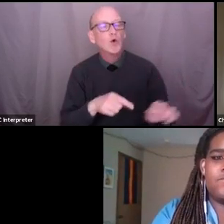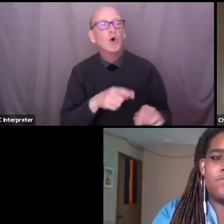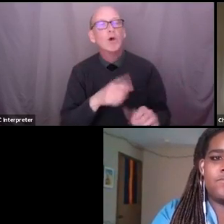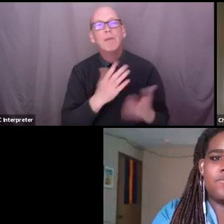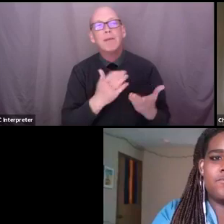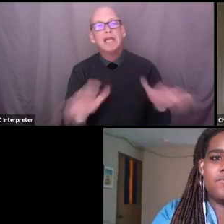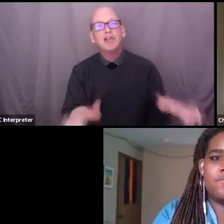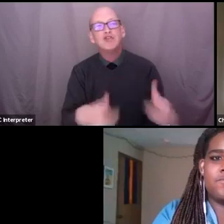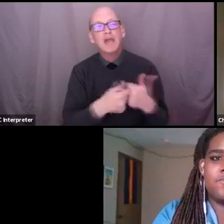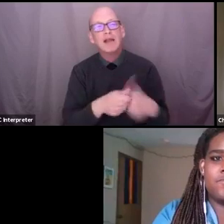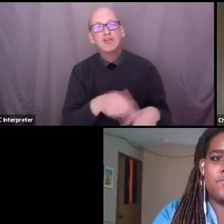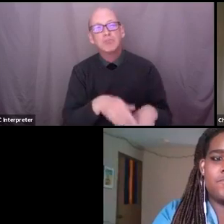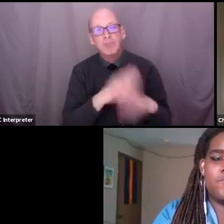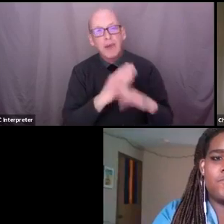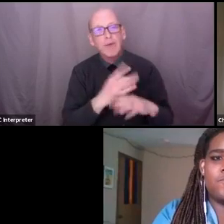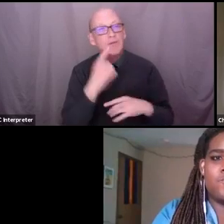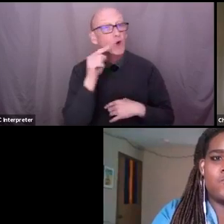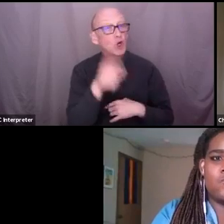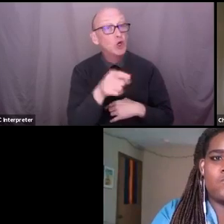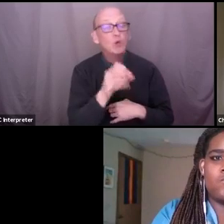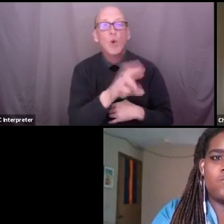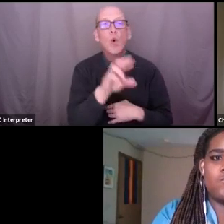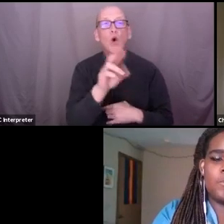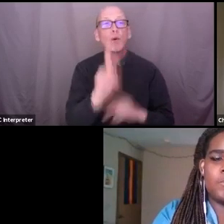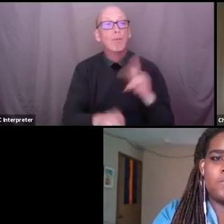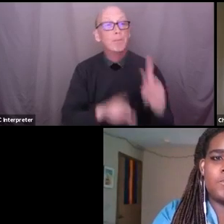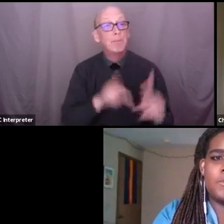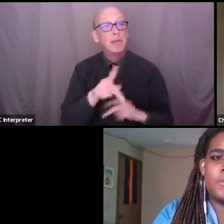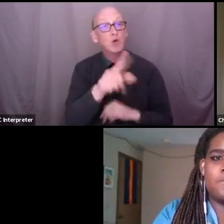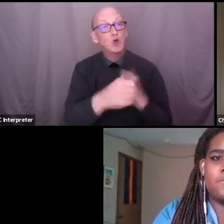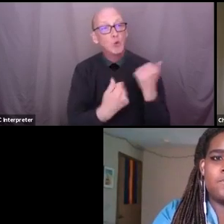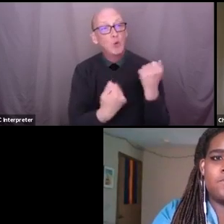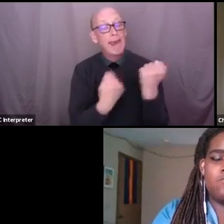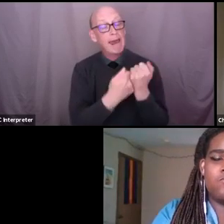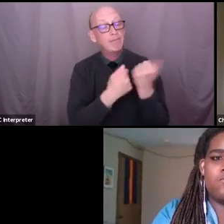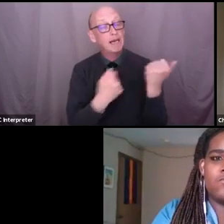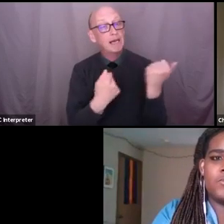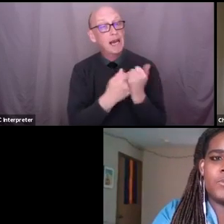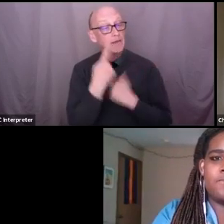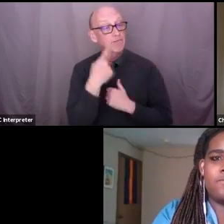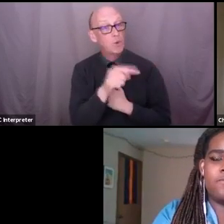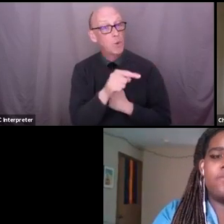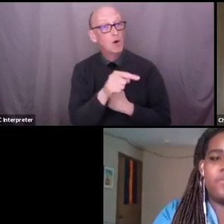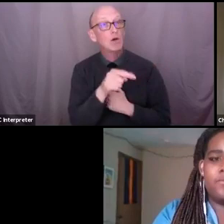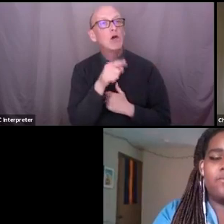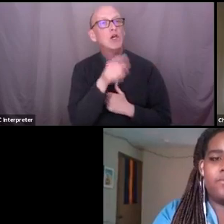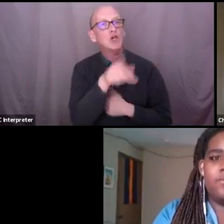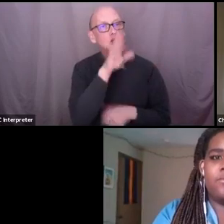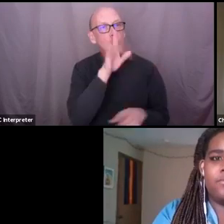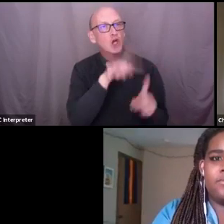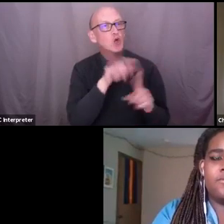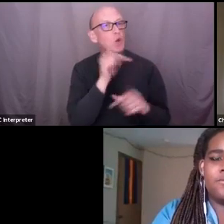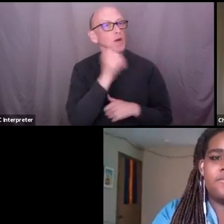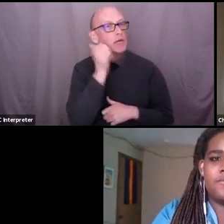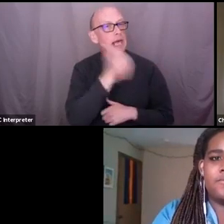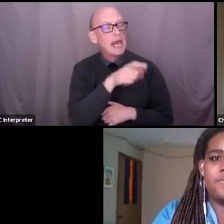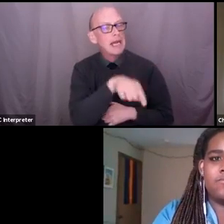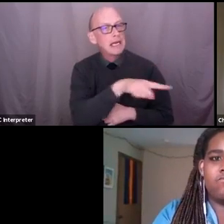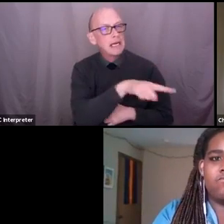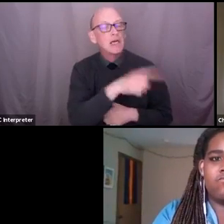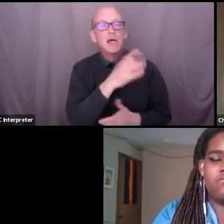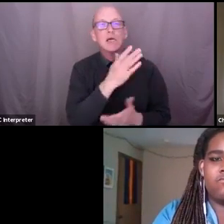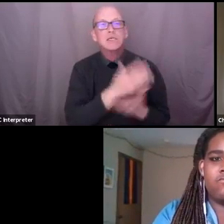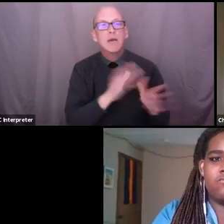or barriers for you or for the folks that you are advocating on behalf of, that you're talking with every day? What are some of